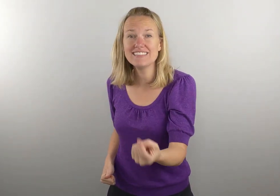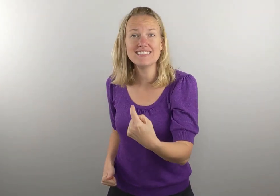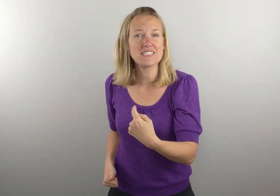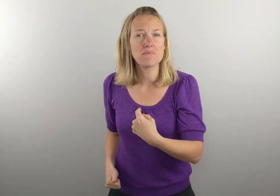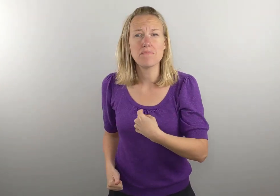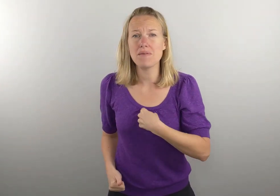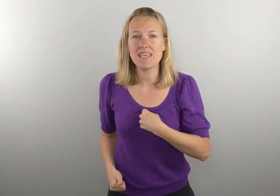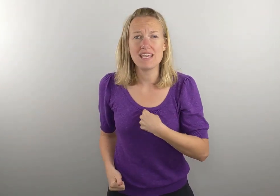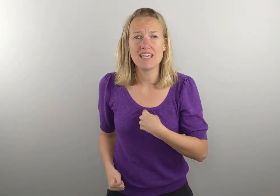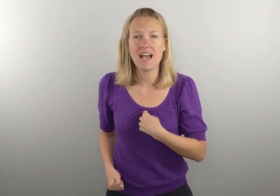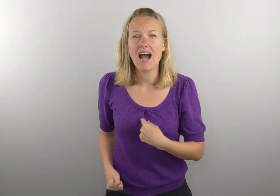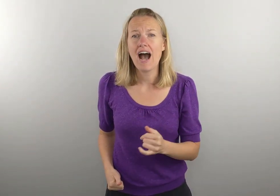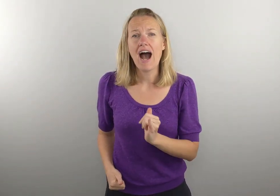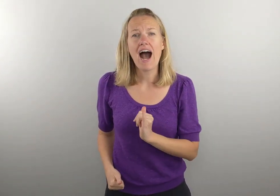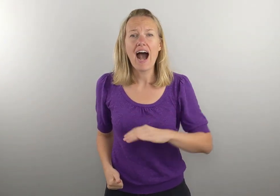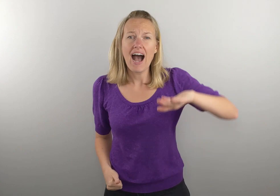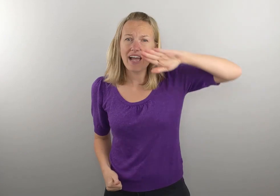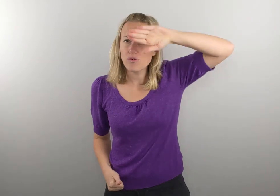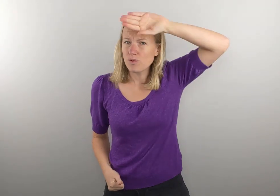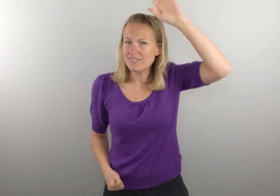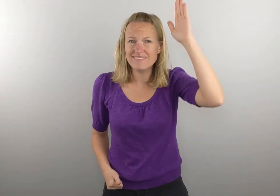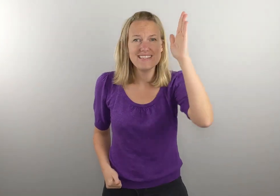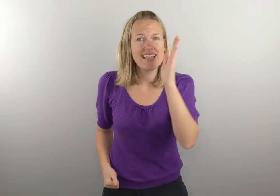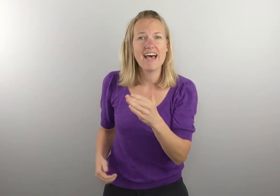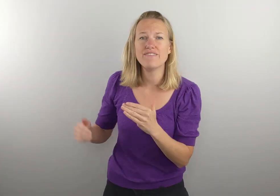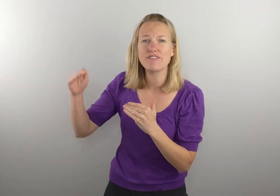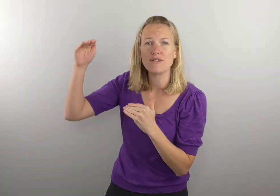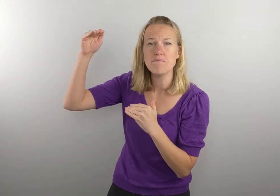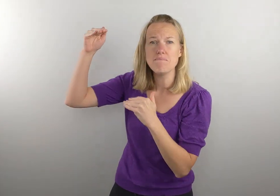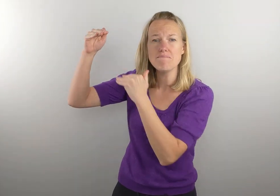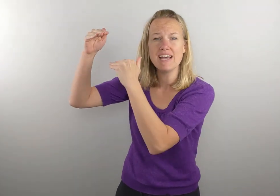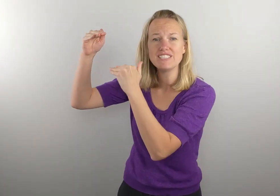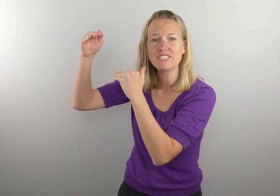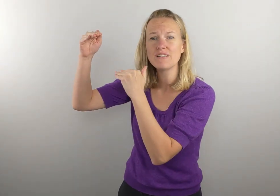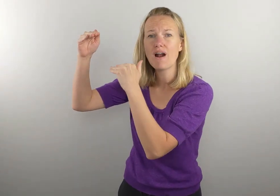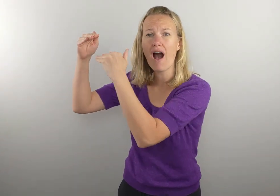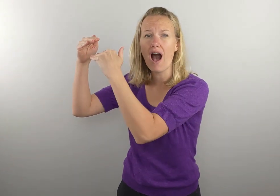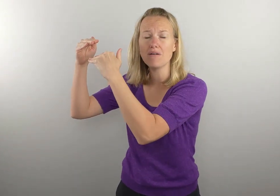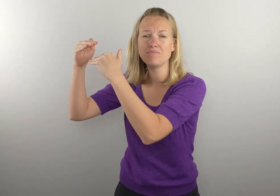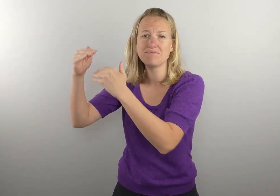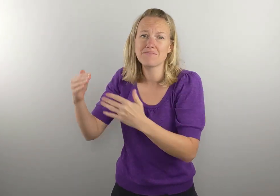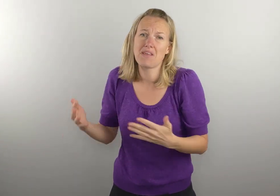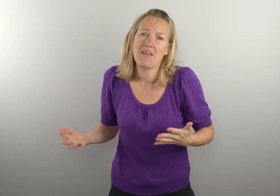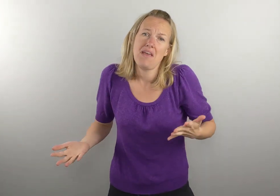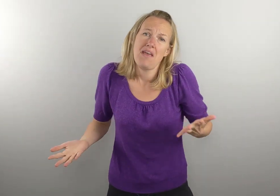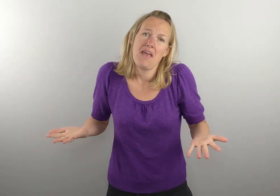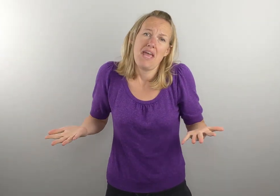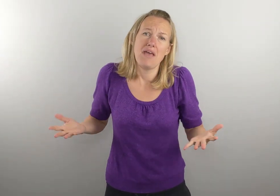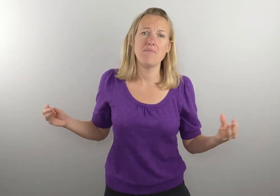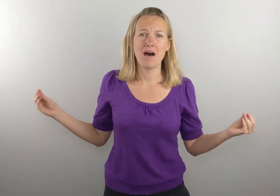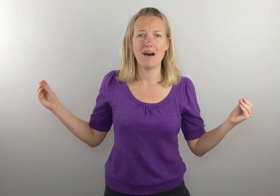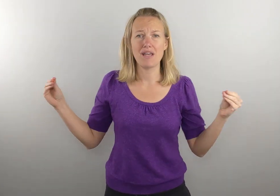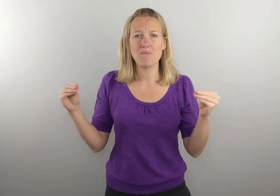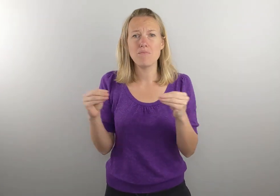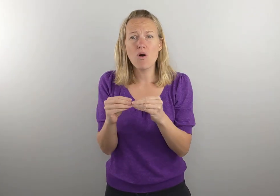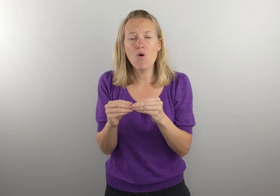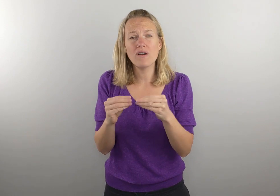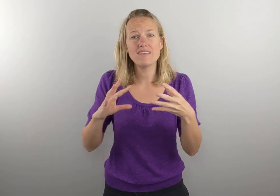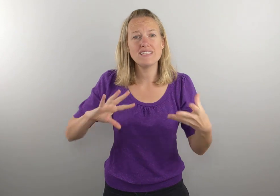tells me I will never measure up. Am I more than